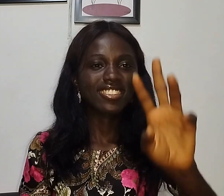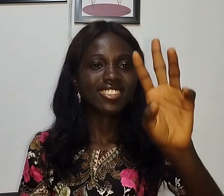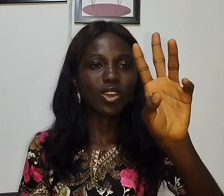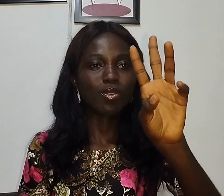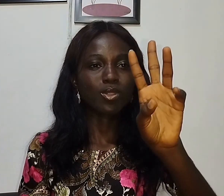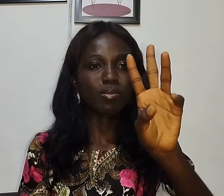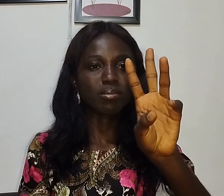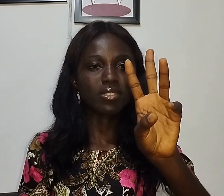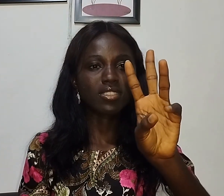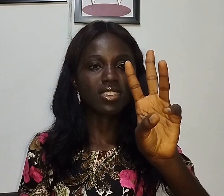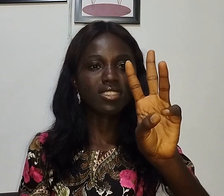hold up number 6,